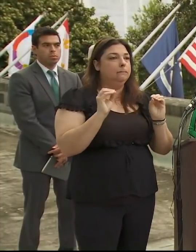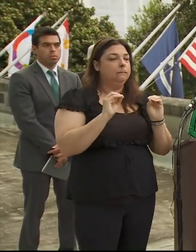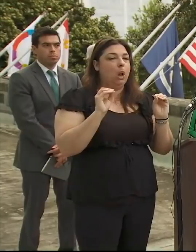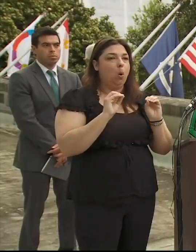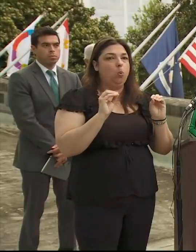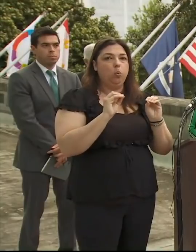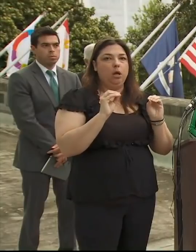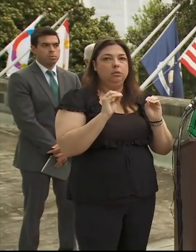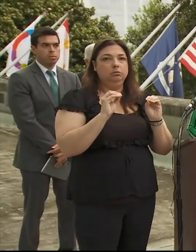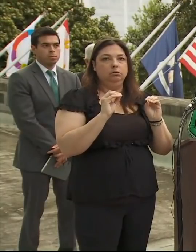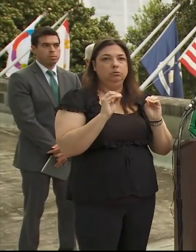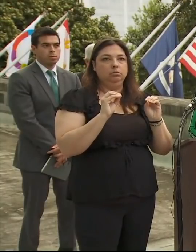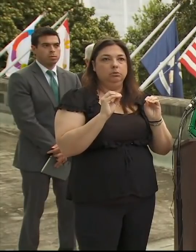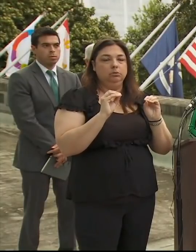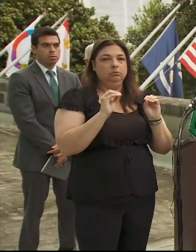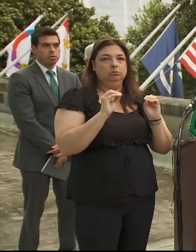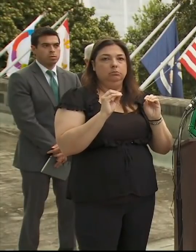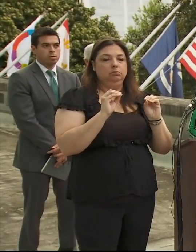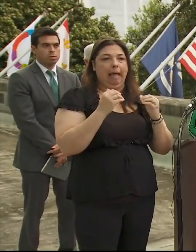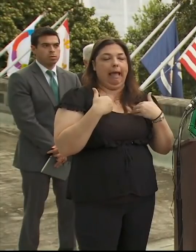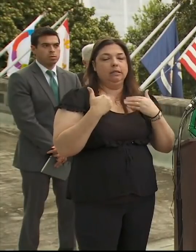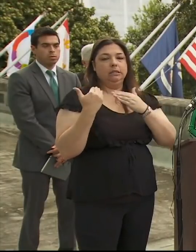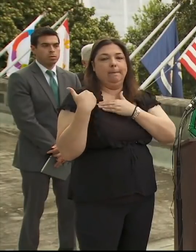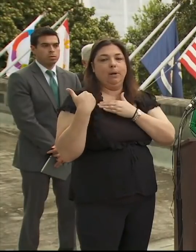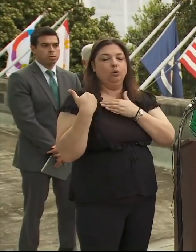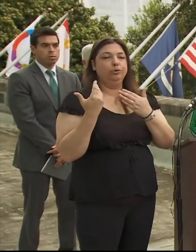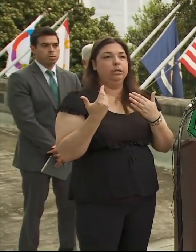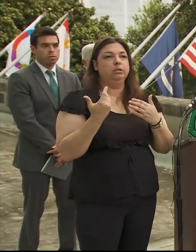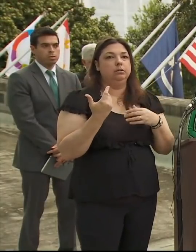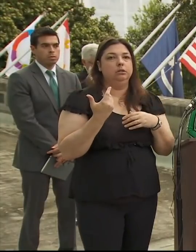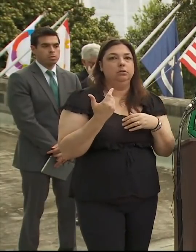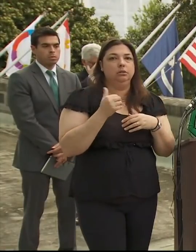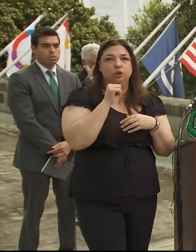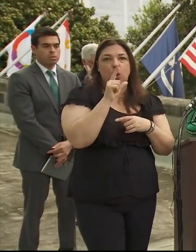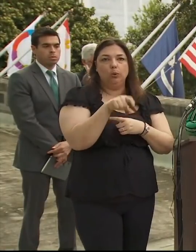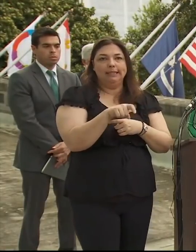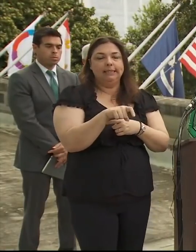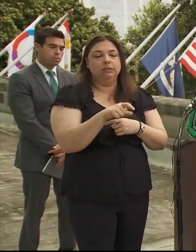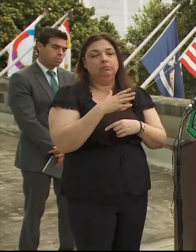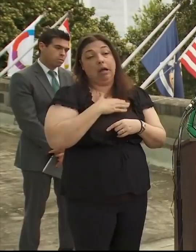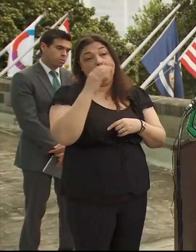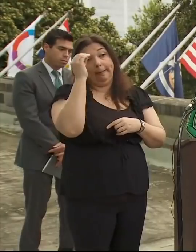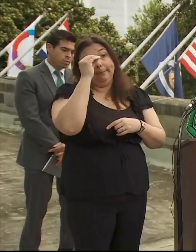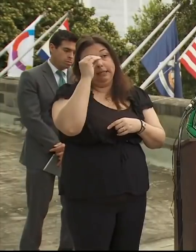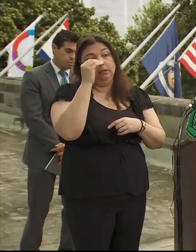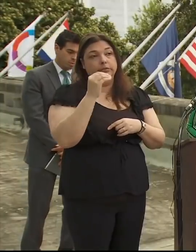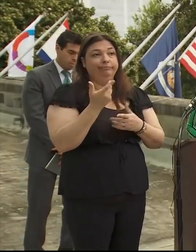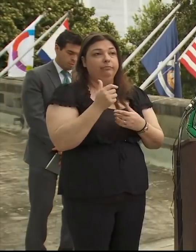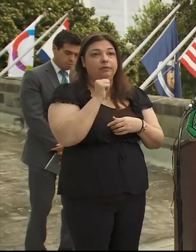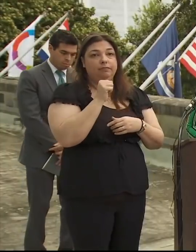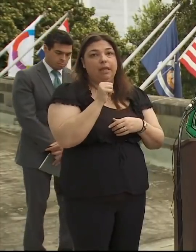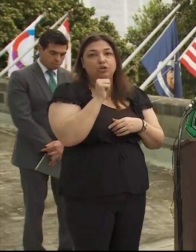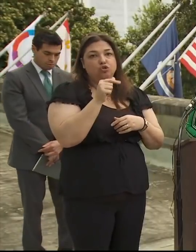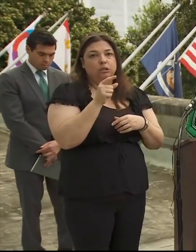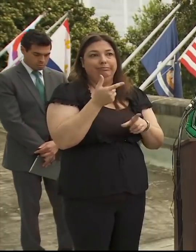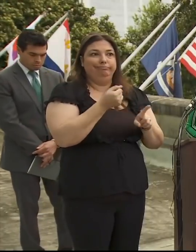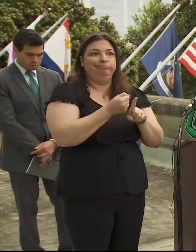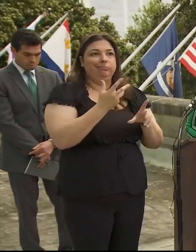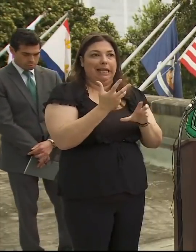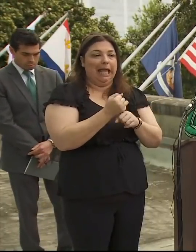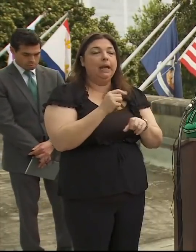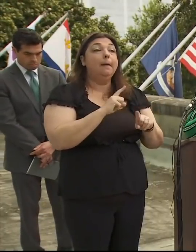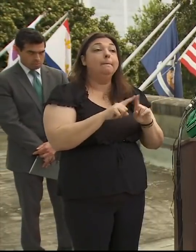is carrying an added burden that they just don't need, or in my opinion, that they do not deserve. But